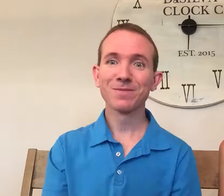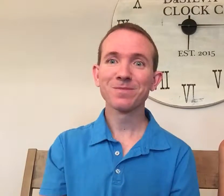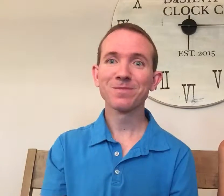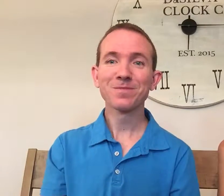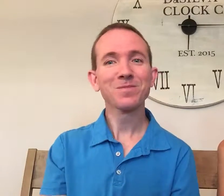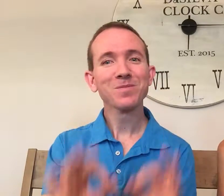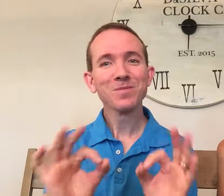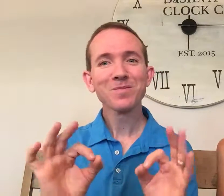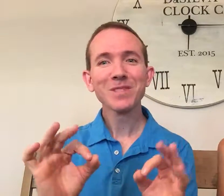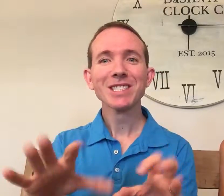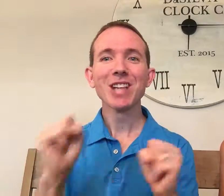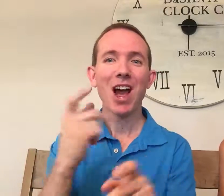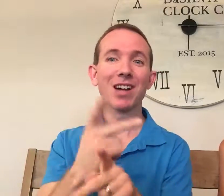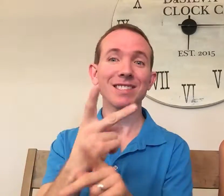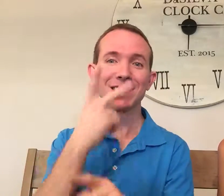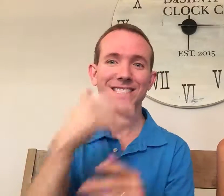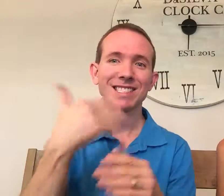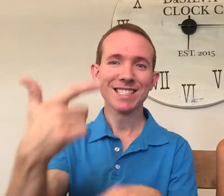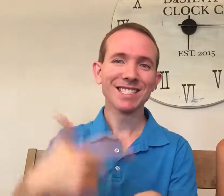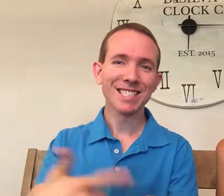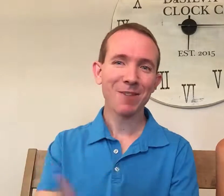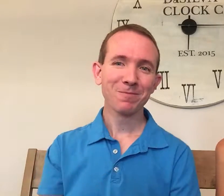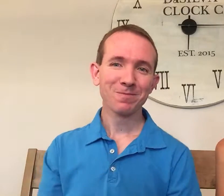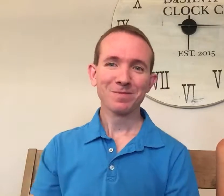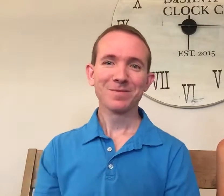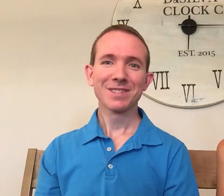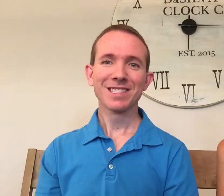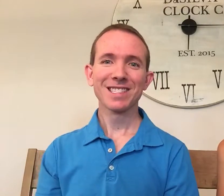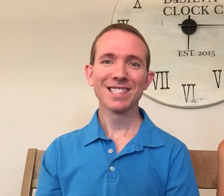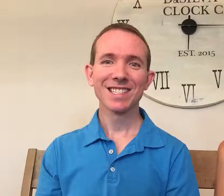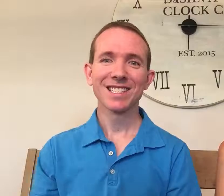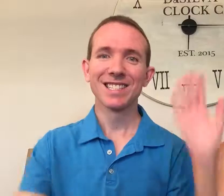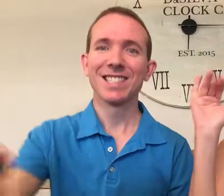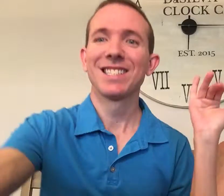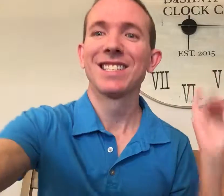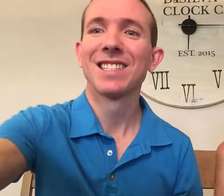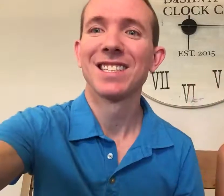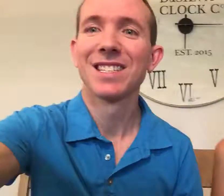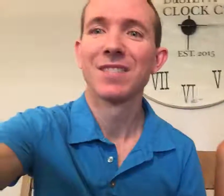which both of us value. So you take care and see you next time.